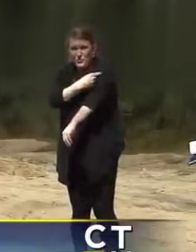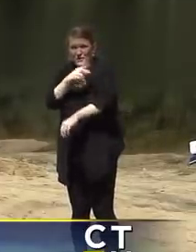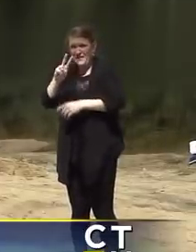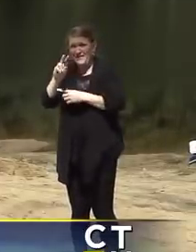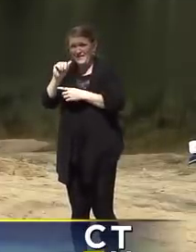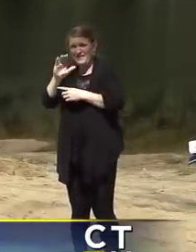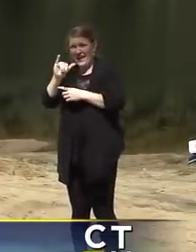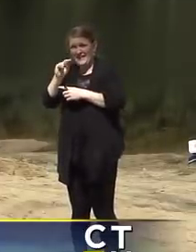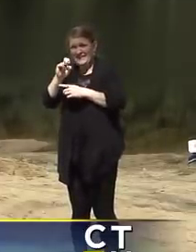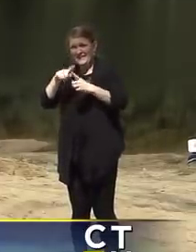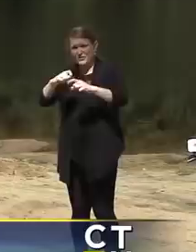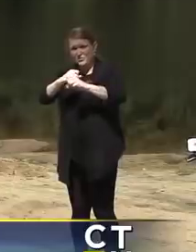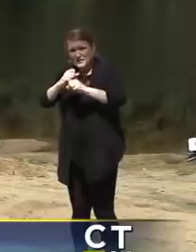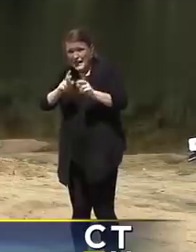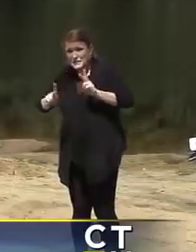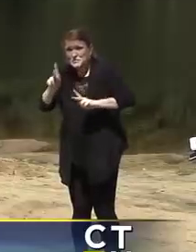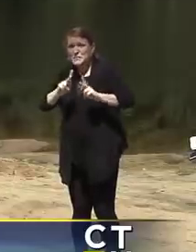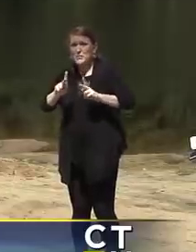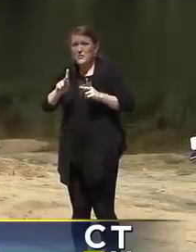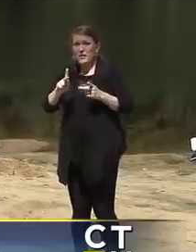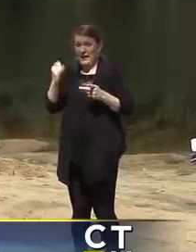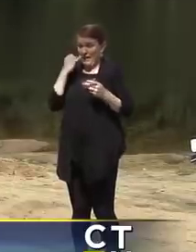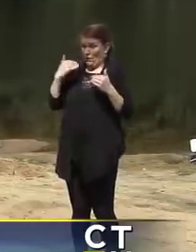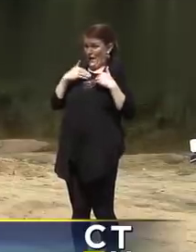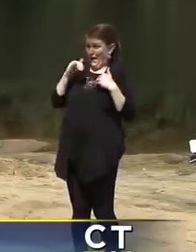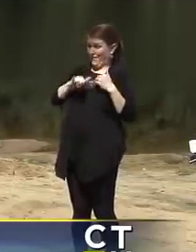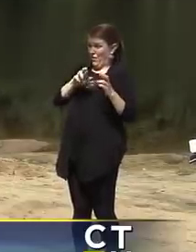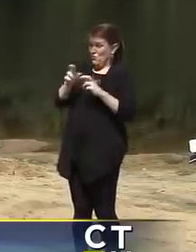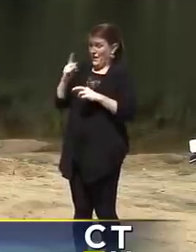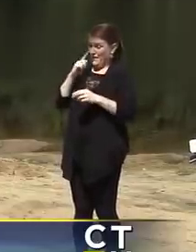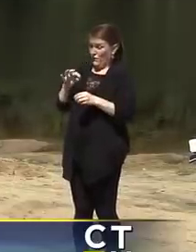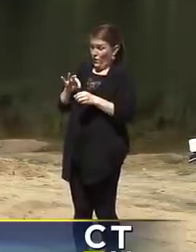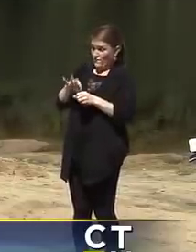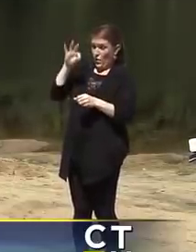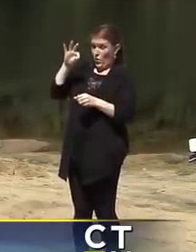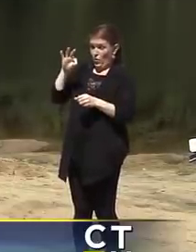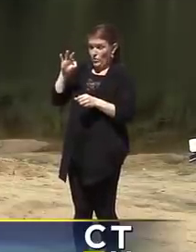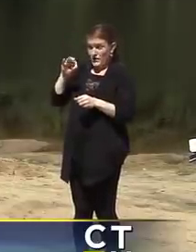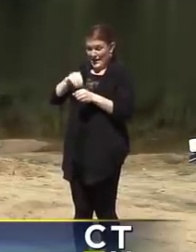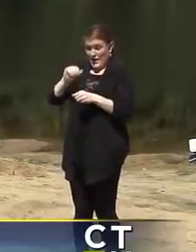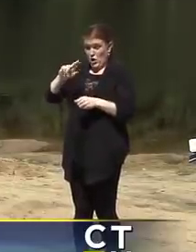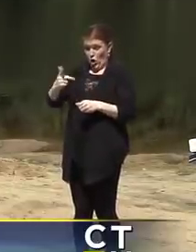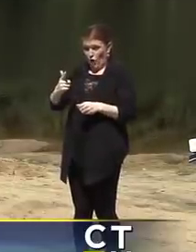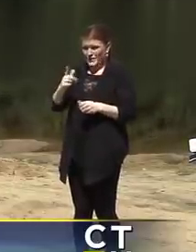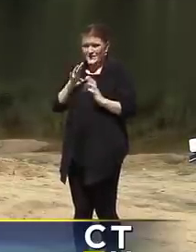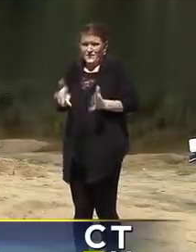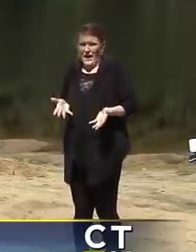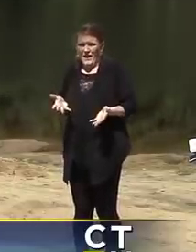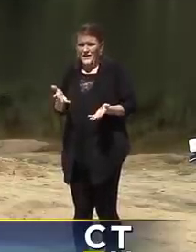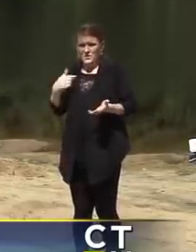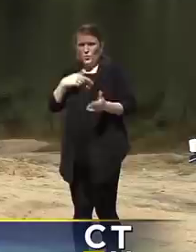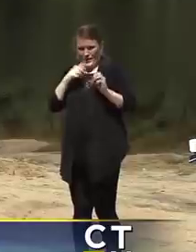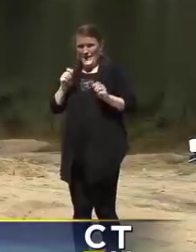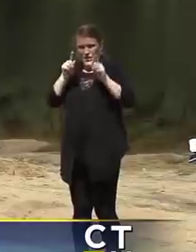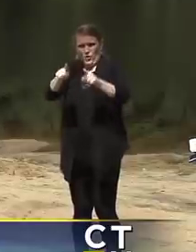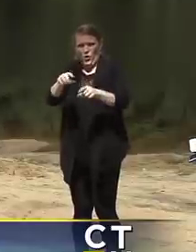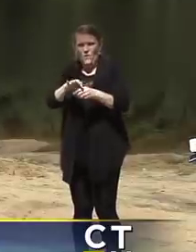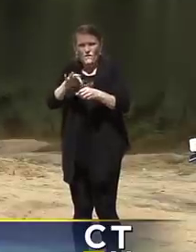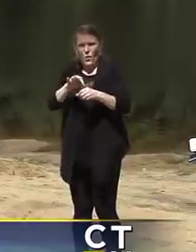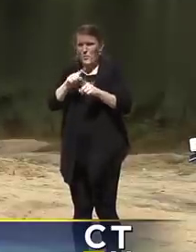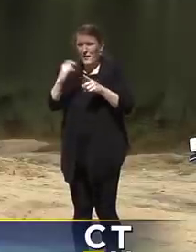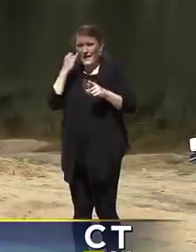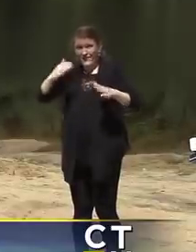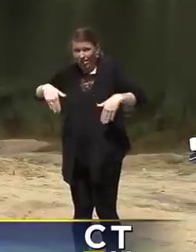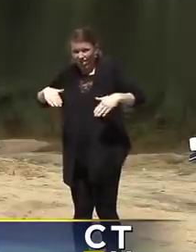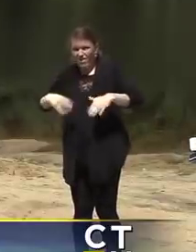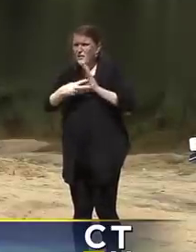time for our vote in August, then we don't have to have this EO. So I try and tie everything I do strictly to